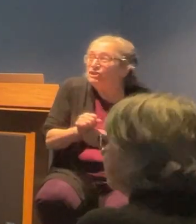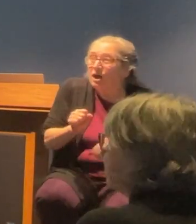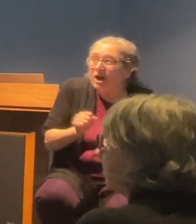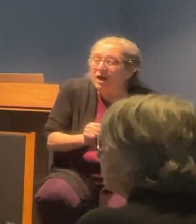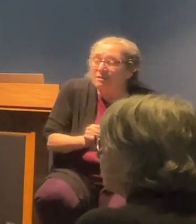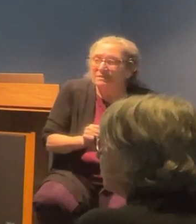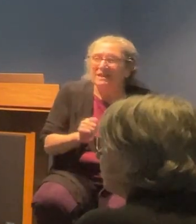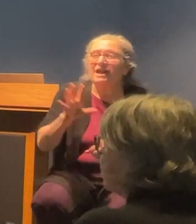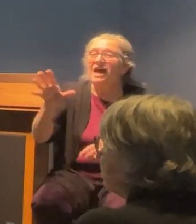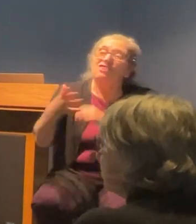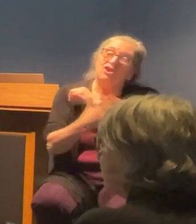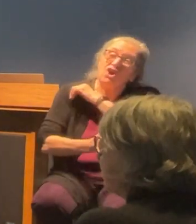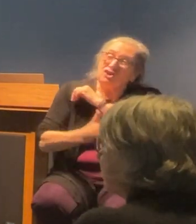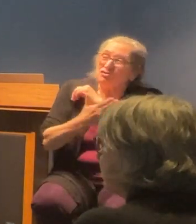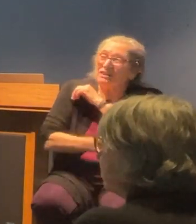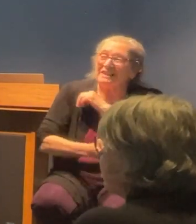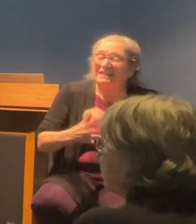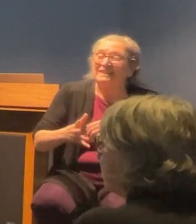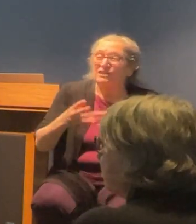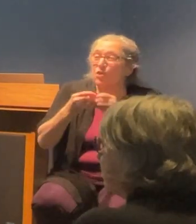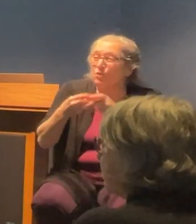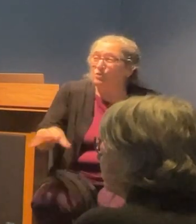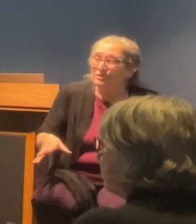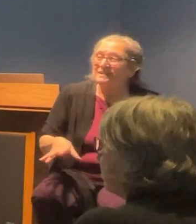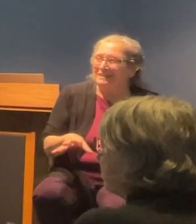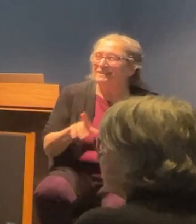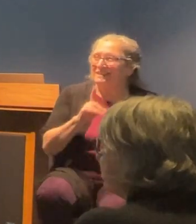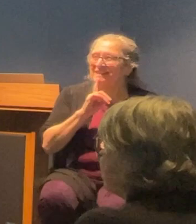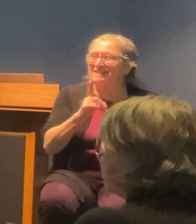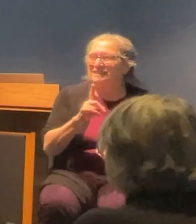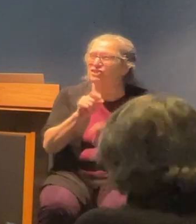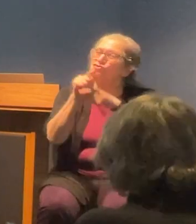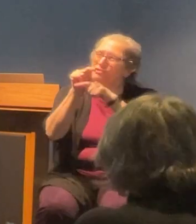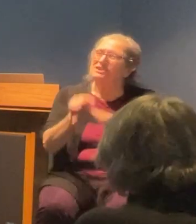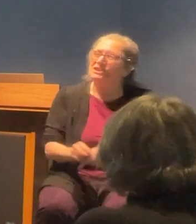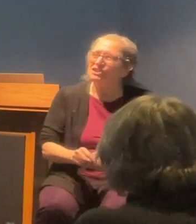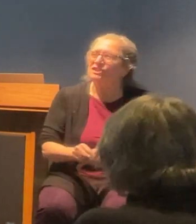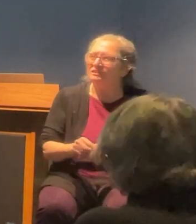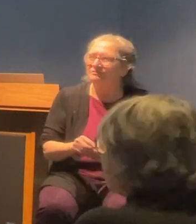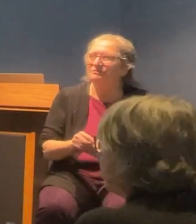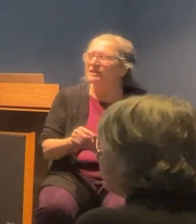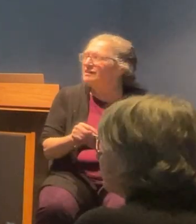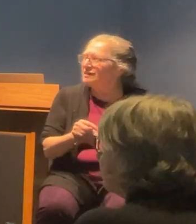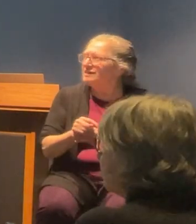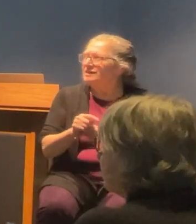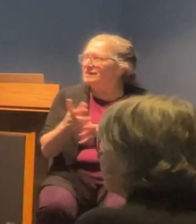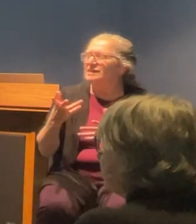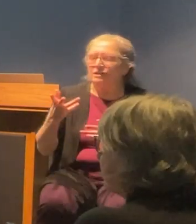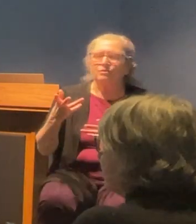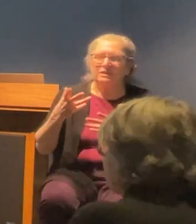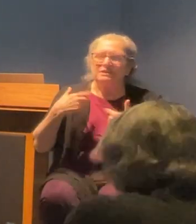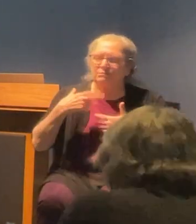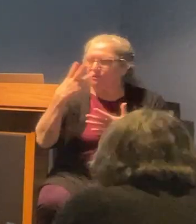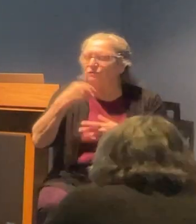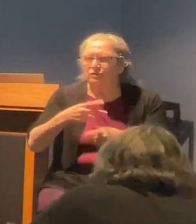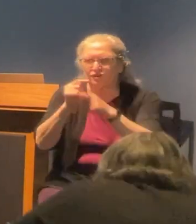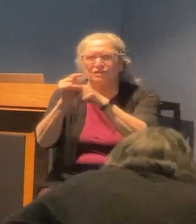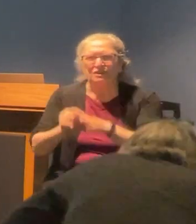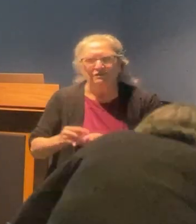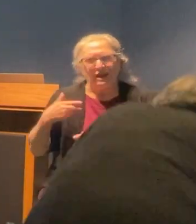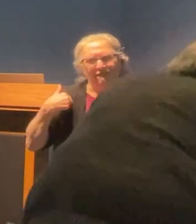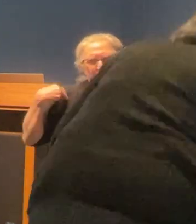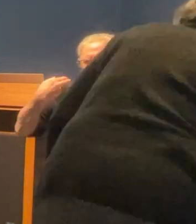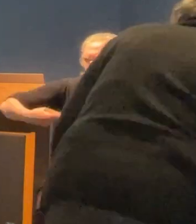and the country is losing its, this tradition, textile tradition and printing traditions that they had for